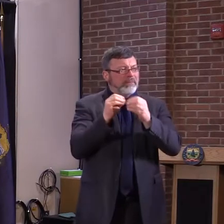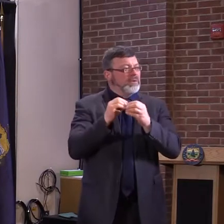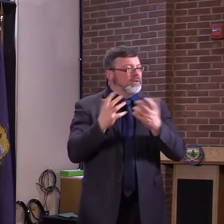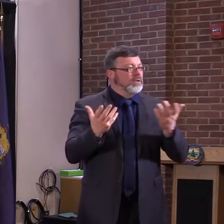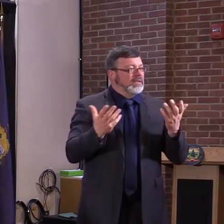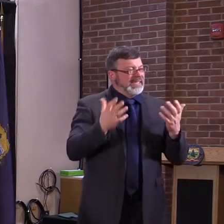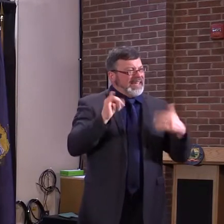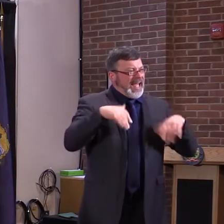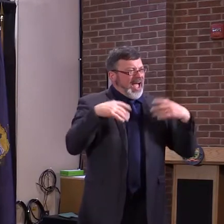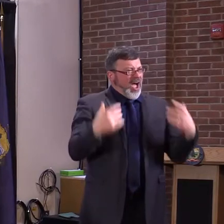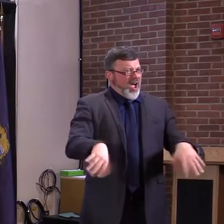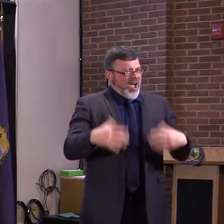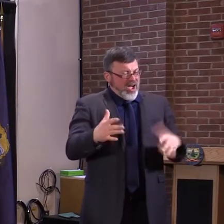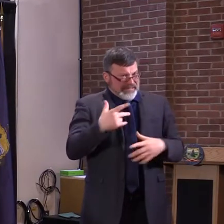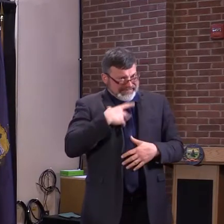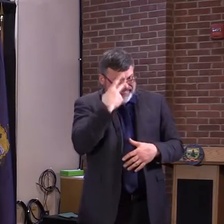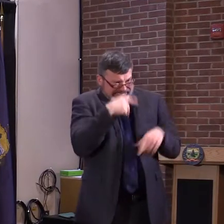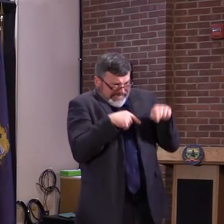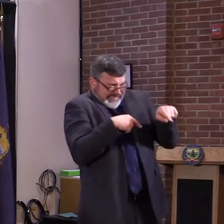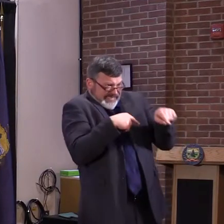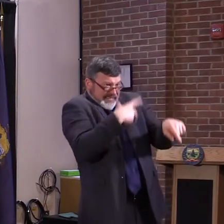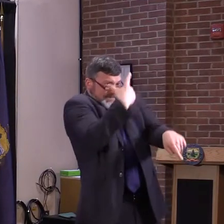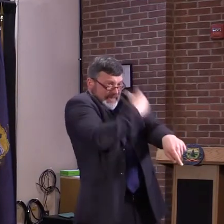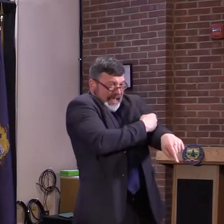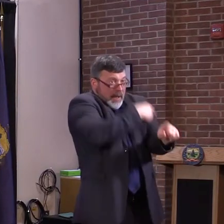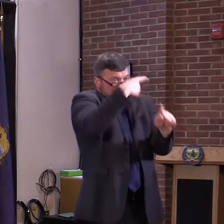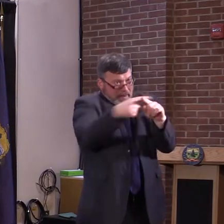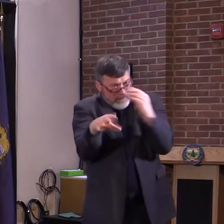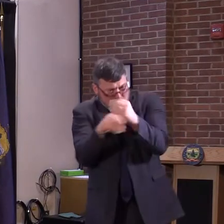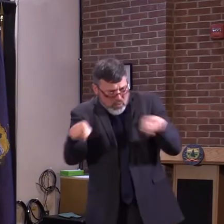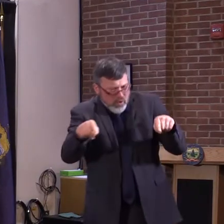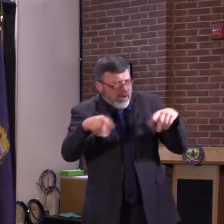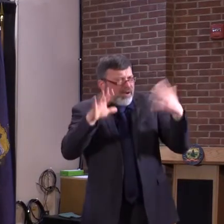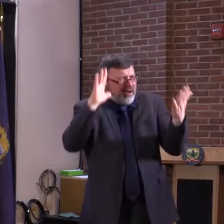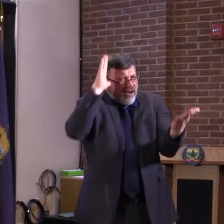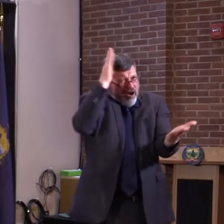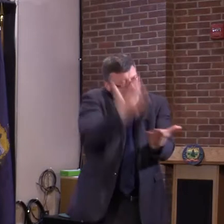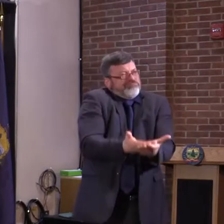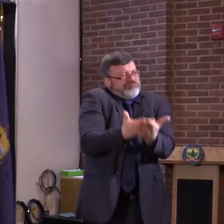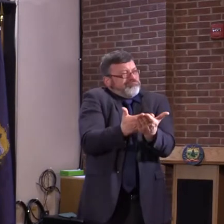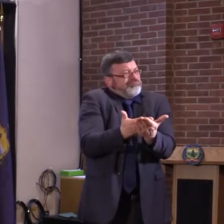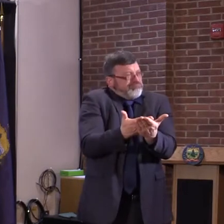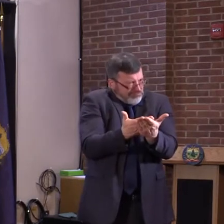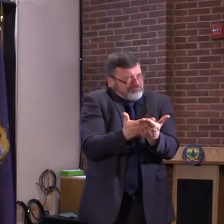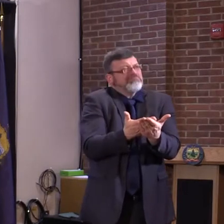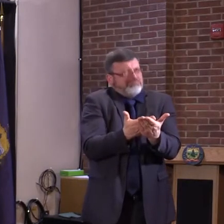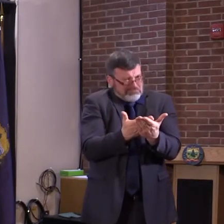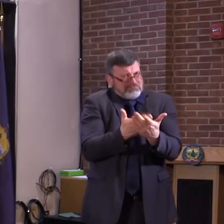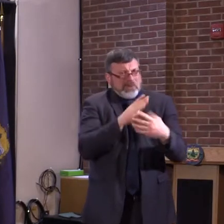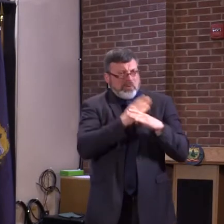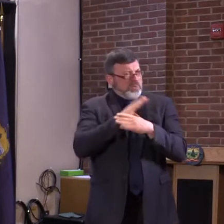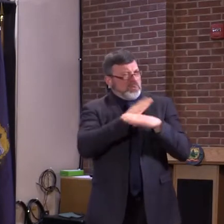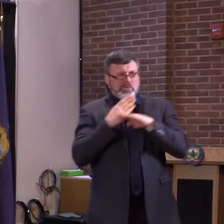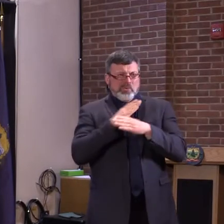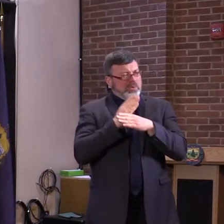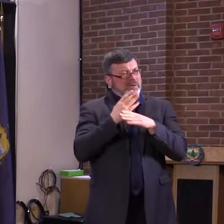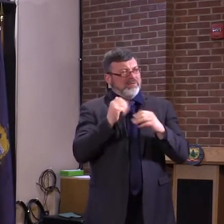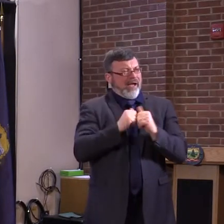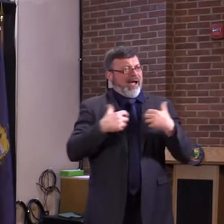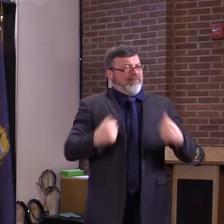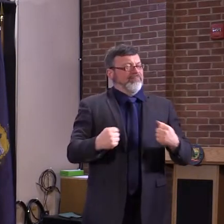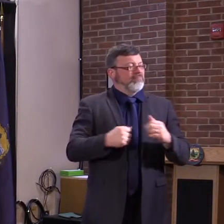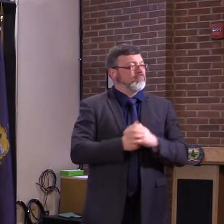COVID-19, severe illness, hospitalizations, and death. The need for a booster does not mean the